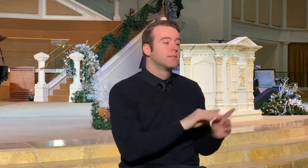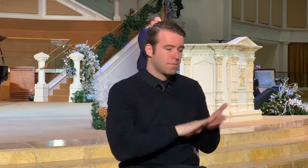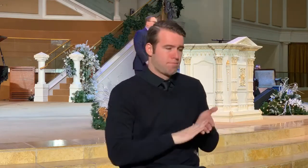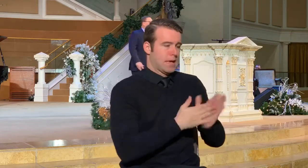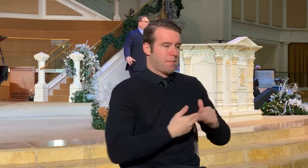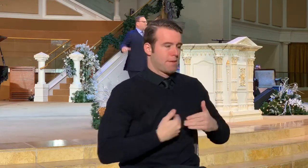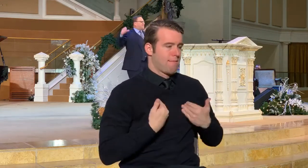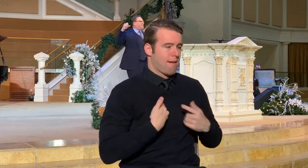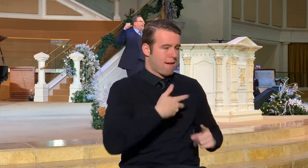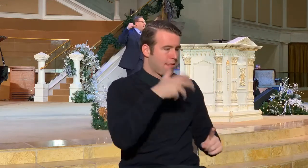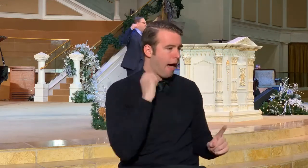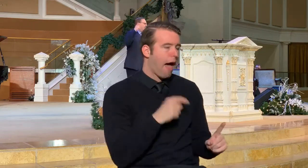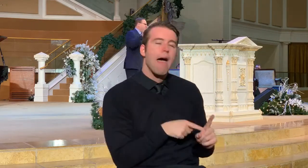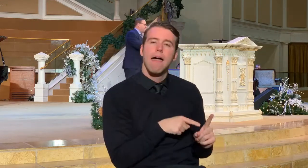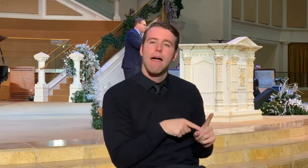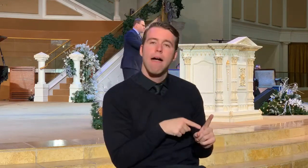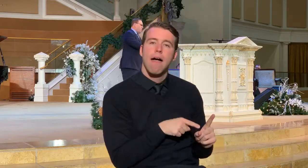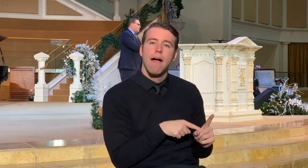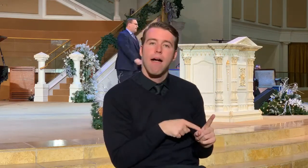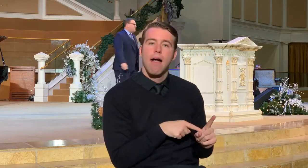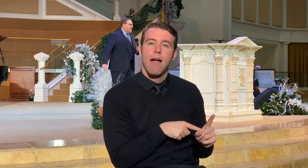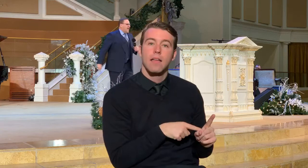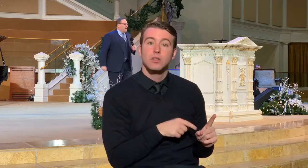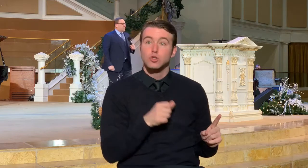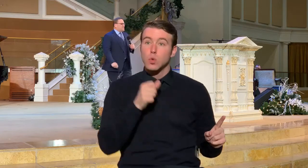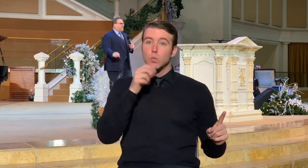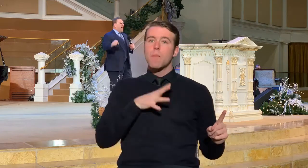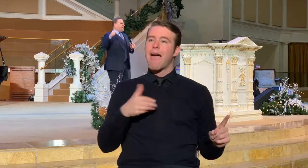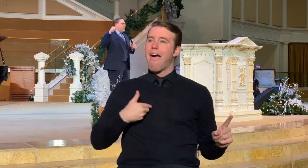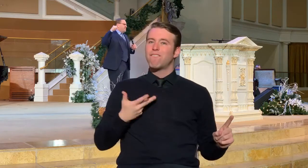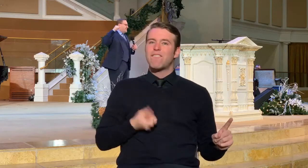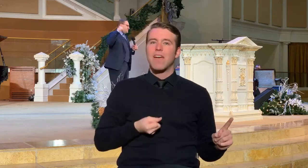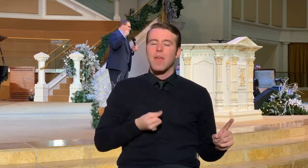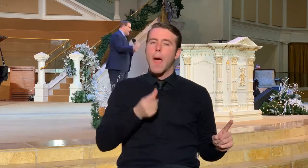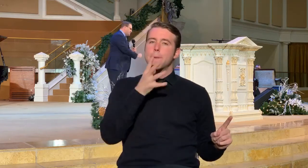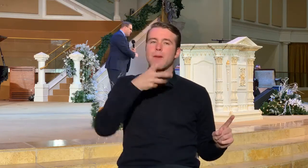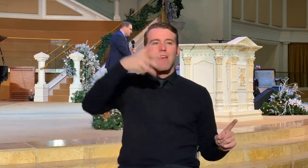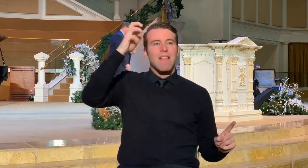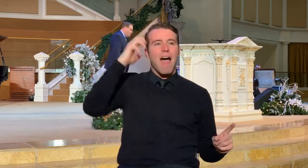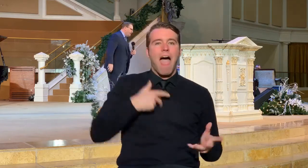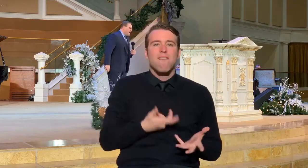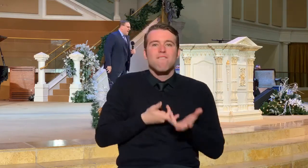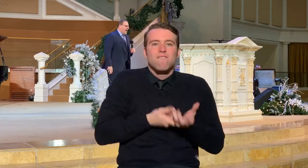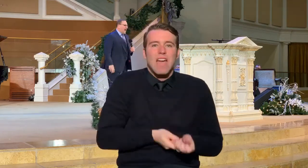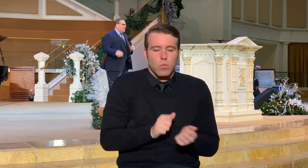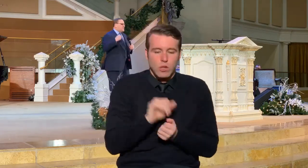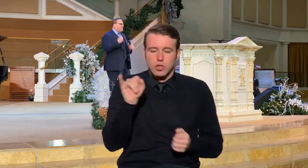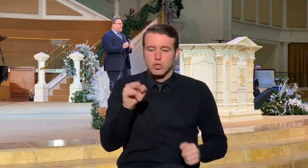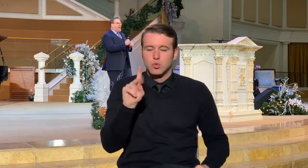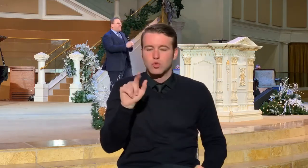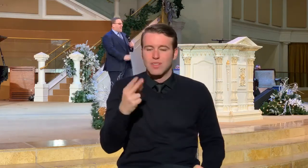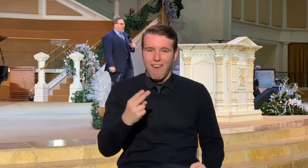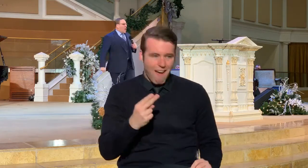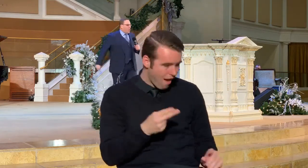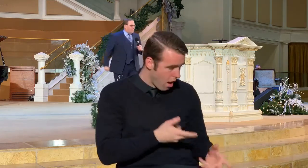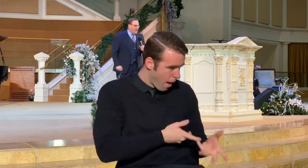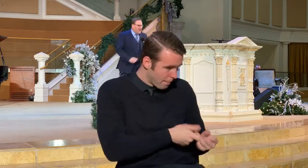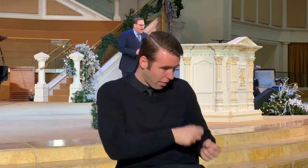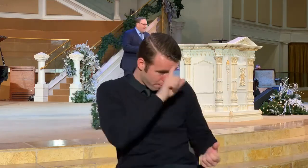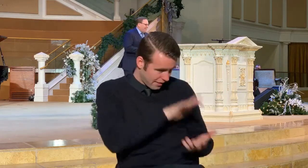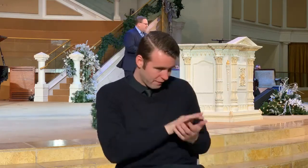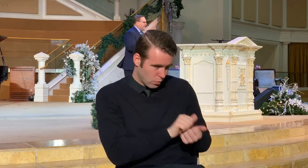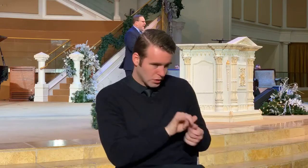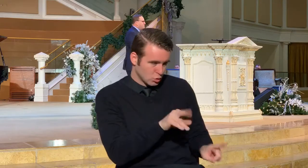lion. Here was faith in this woman. Here was faith in this nation, Judah. Here was faith and